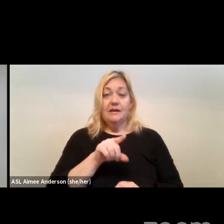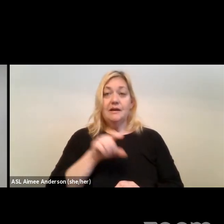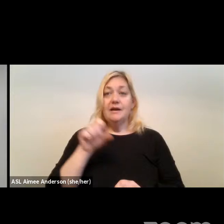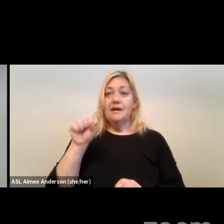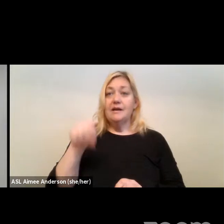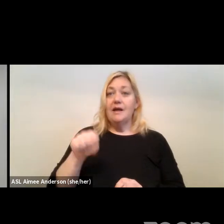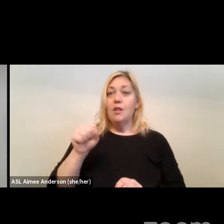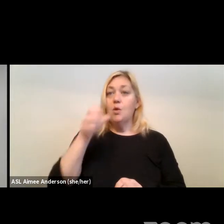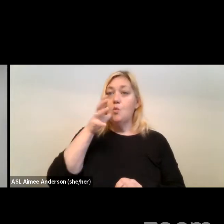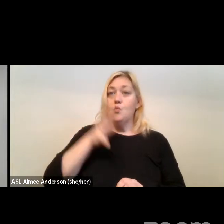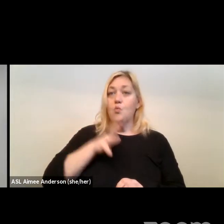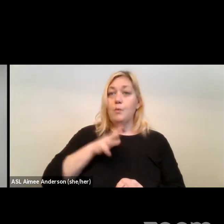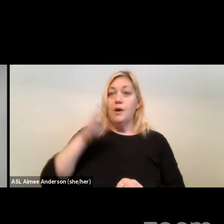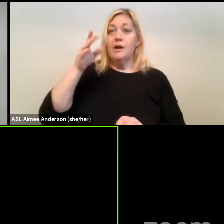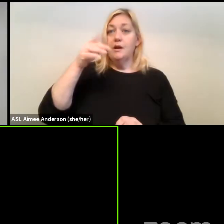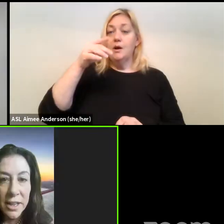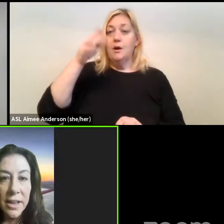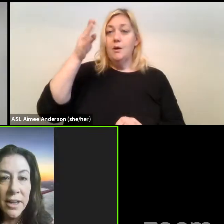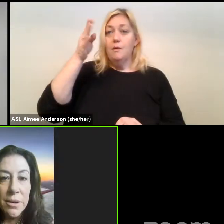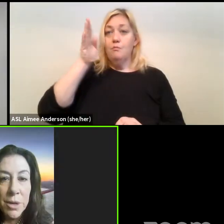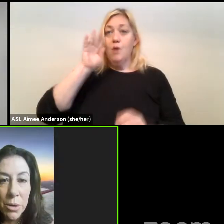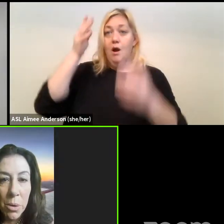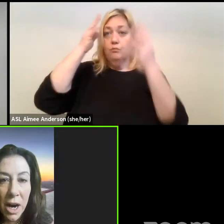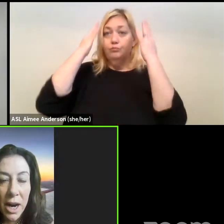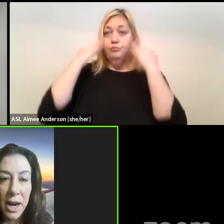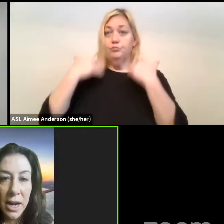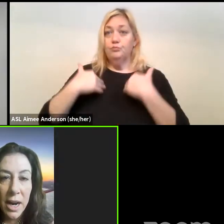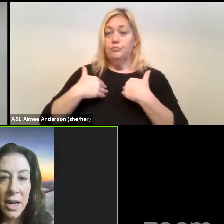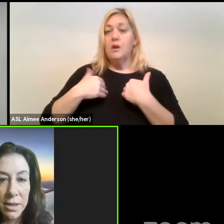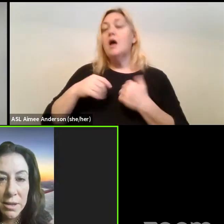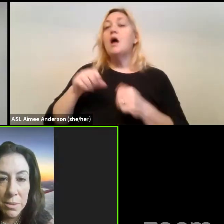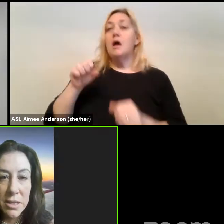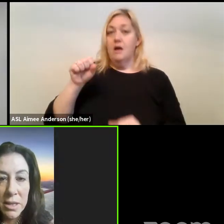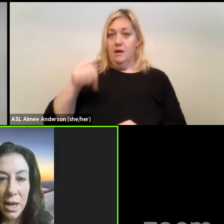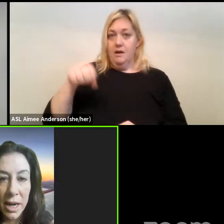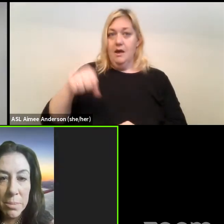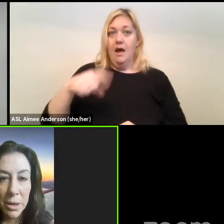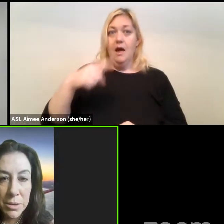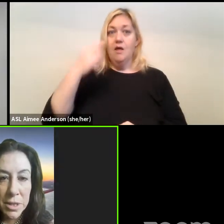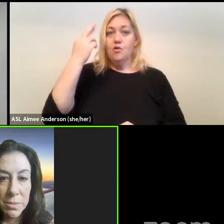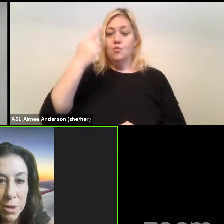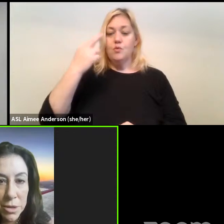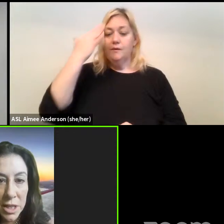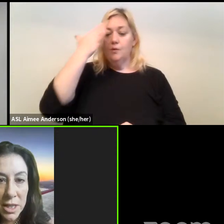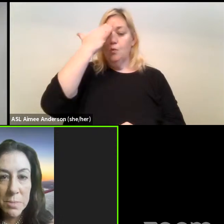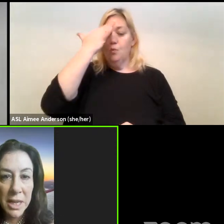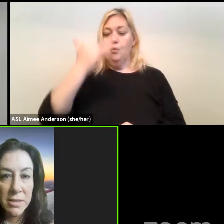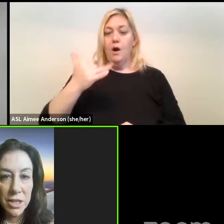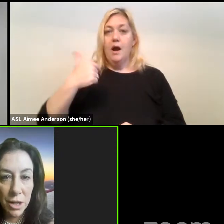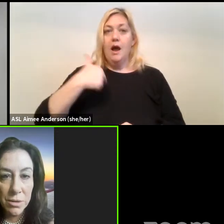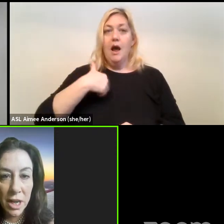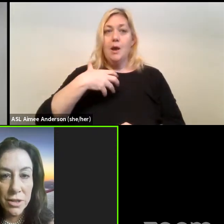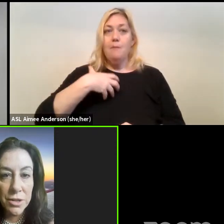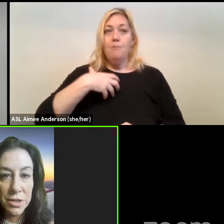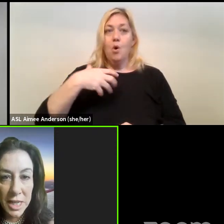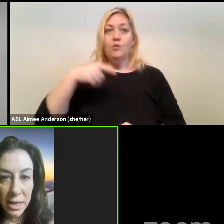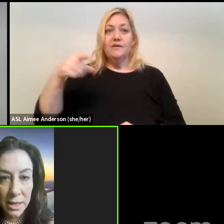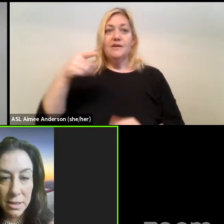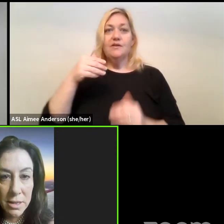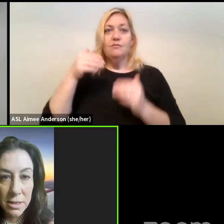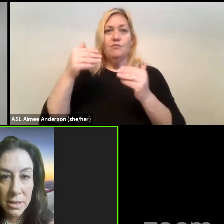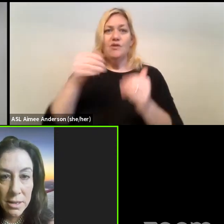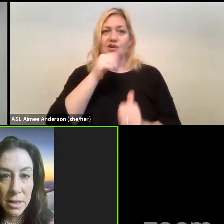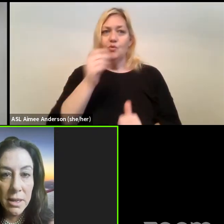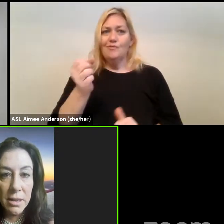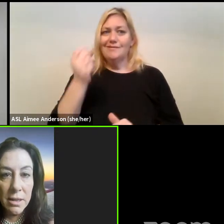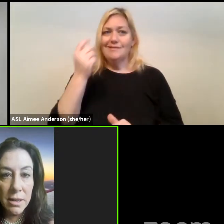Thank you. Yes, I think that we should the reason that I oppose this motion is because I don't